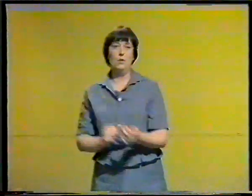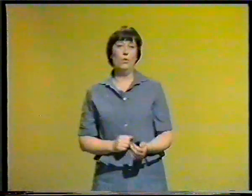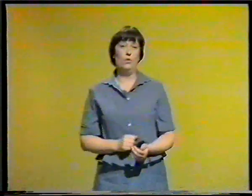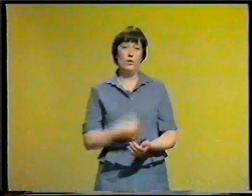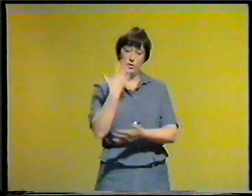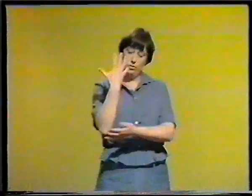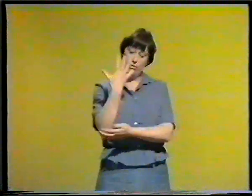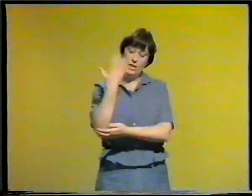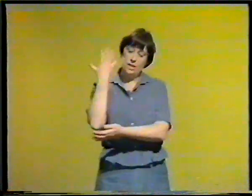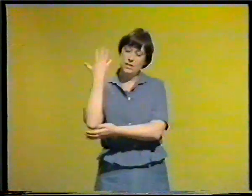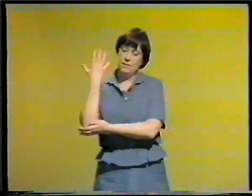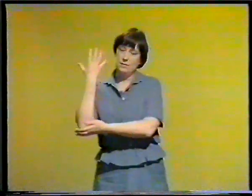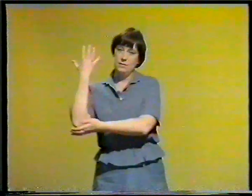or trees.